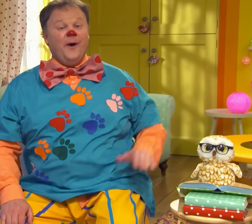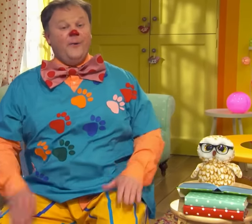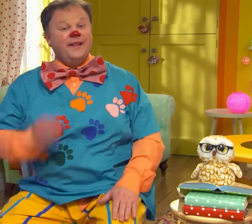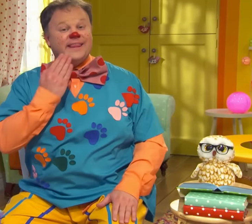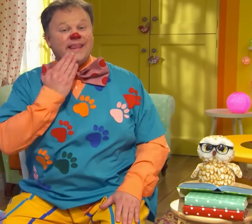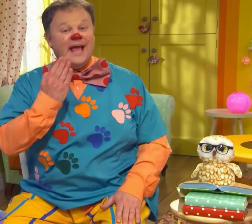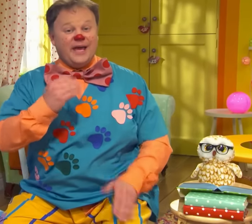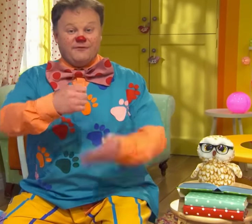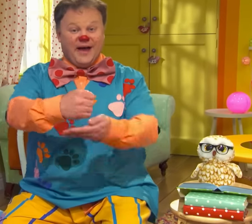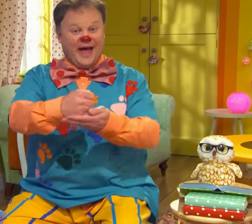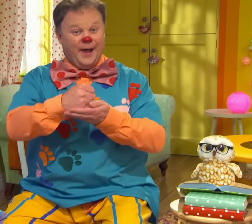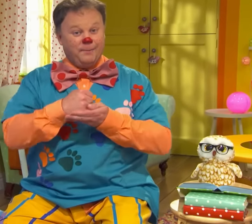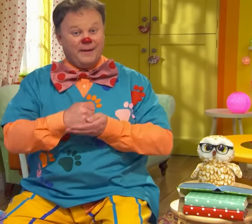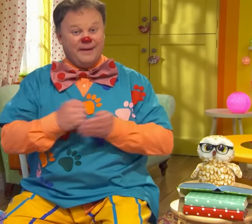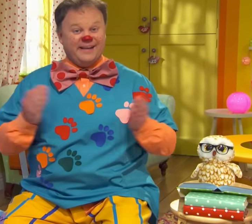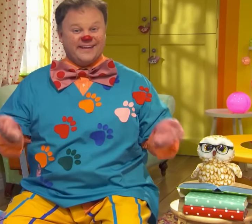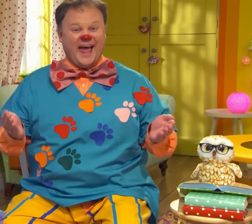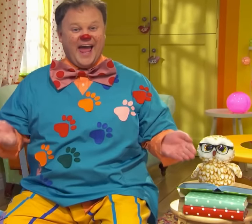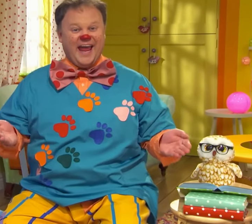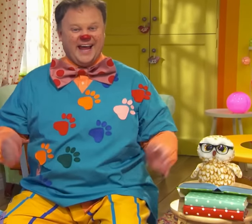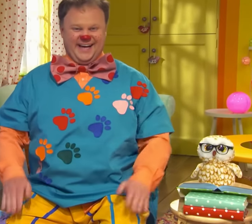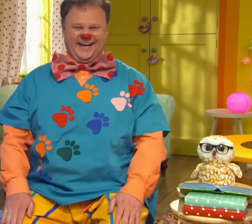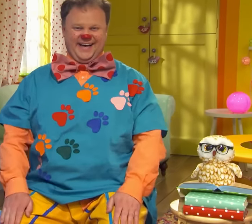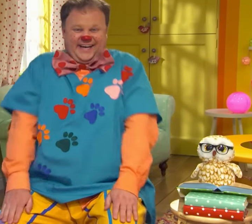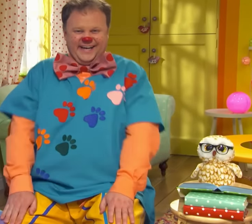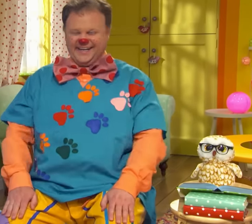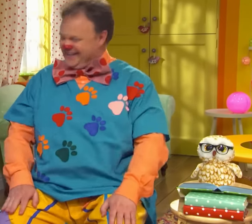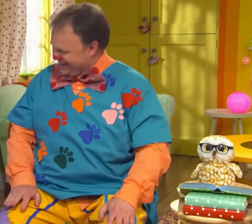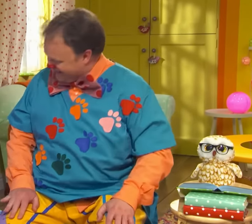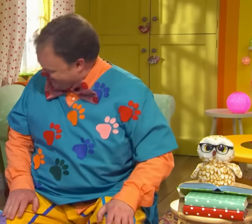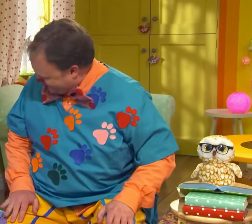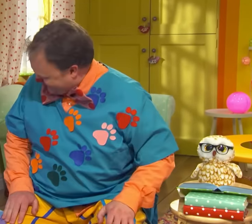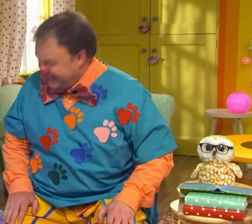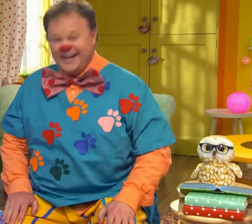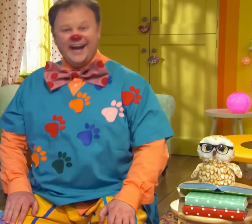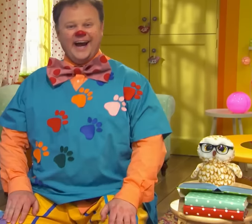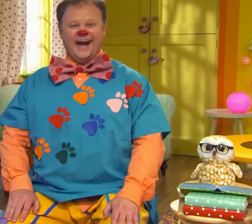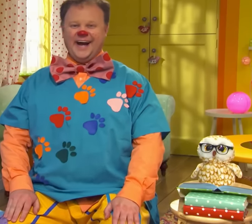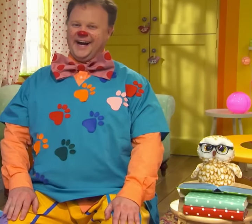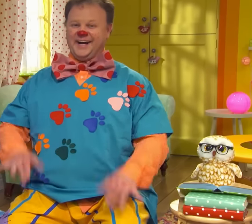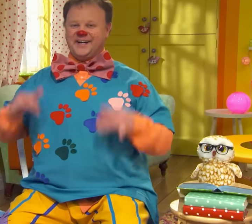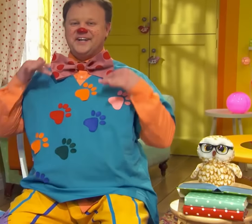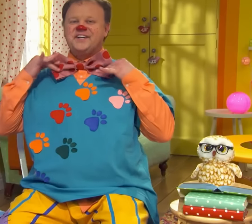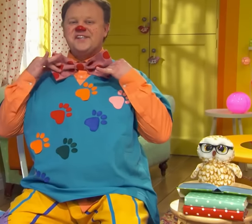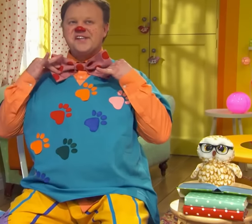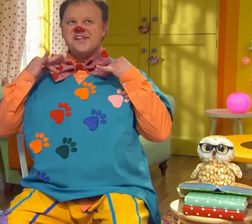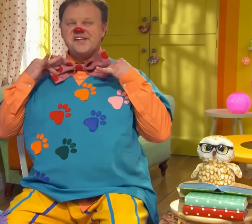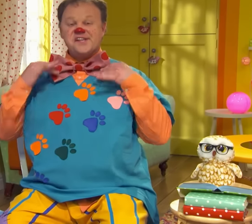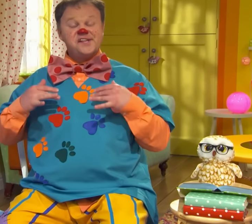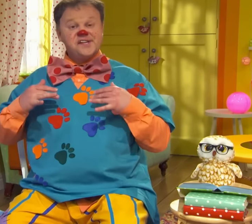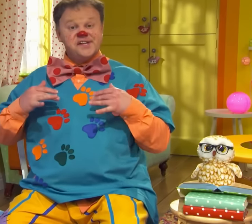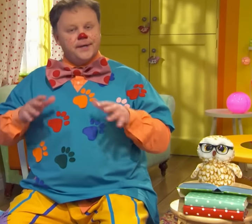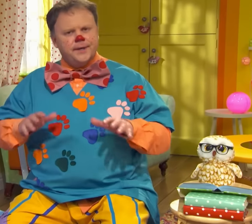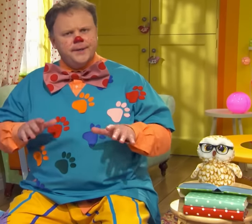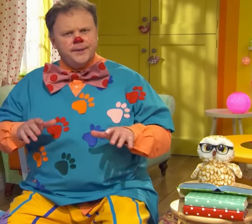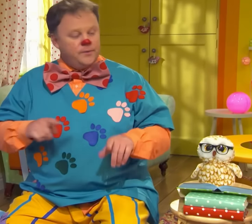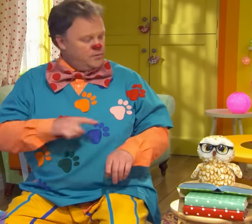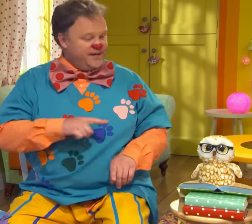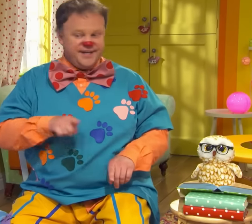Oh, and thank you for helping me today. You're welcome, Mr. Tumble. Before you close your vet surgery for